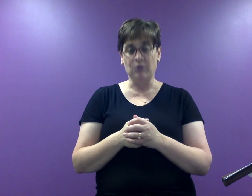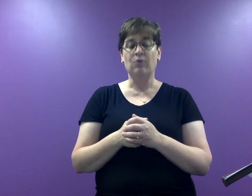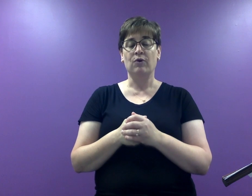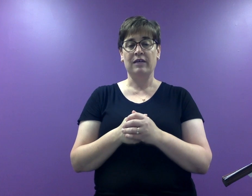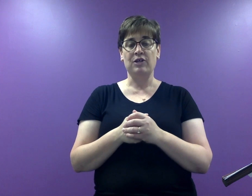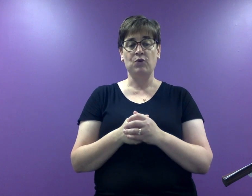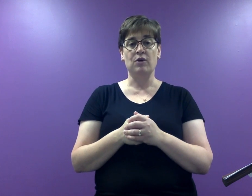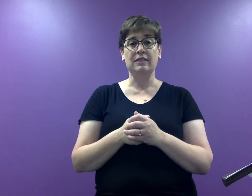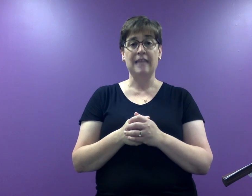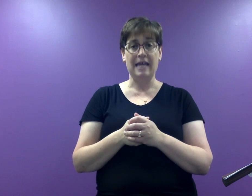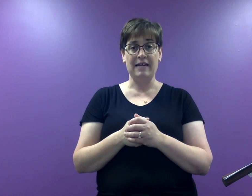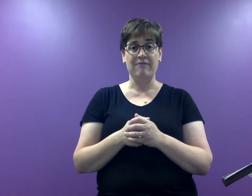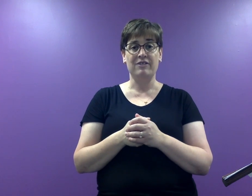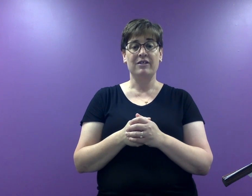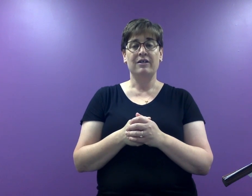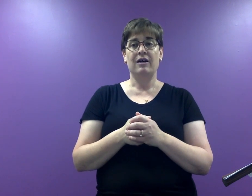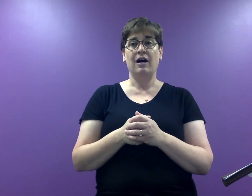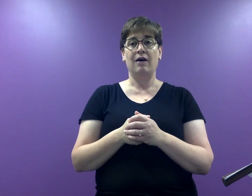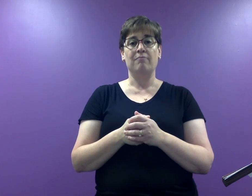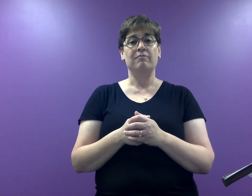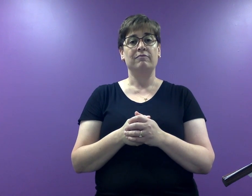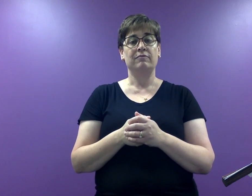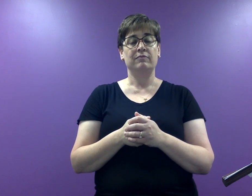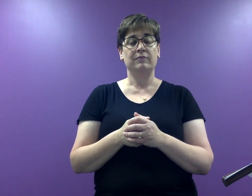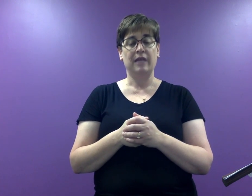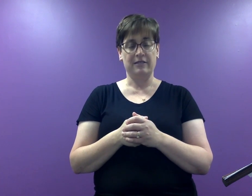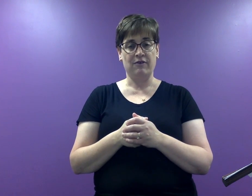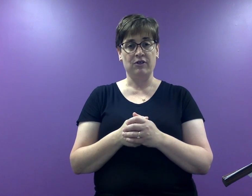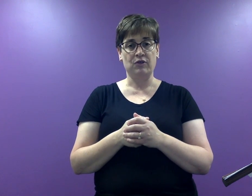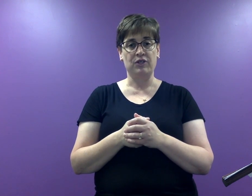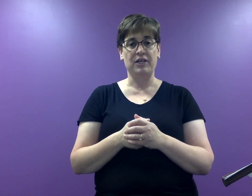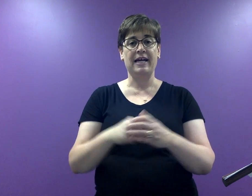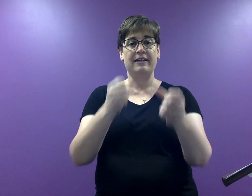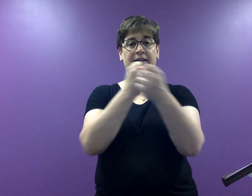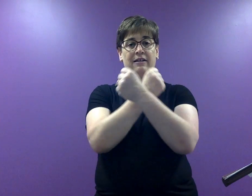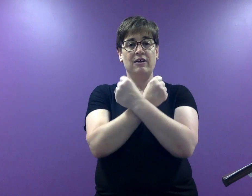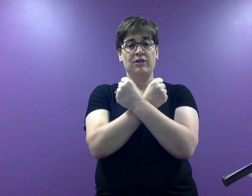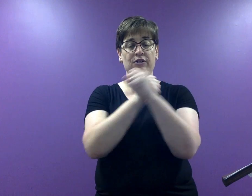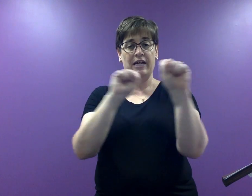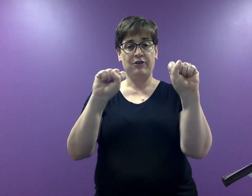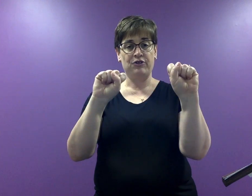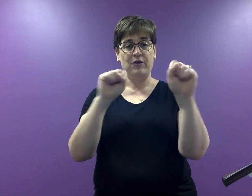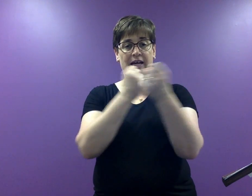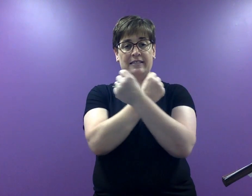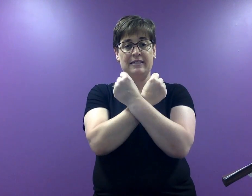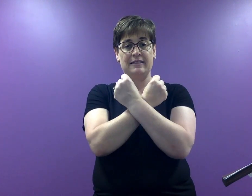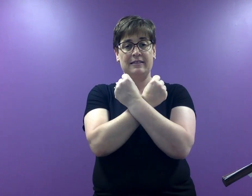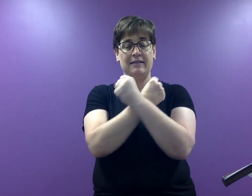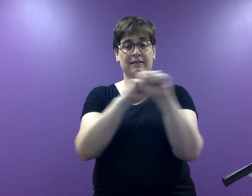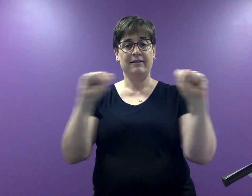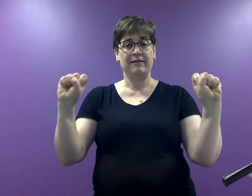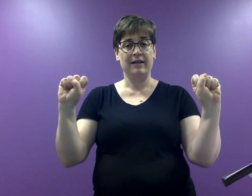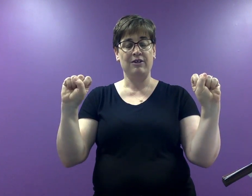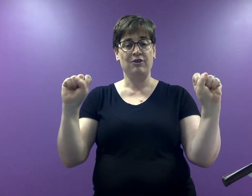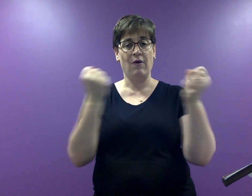or that you are saved as far as Christianity, you take your 2 S's and you go